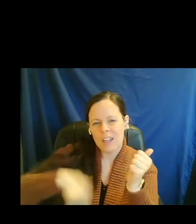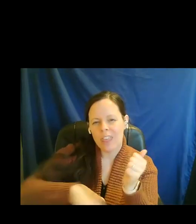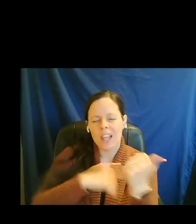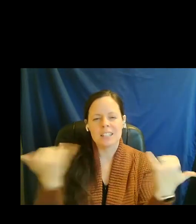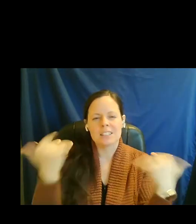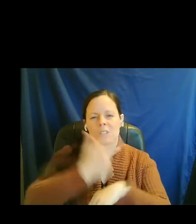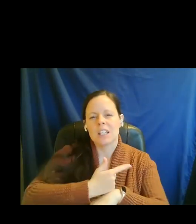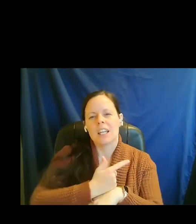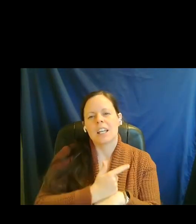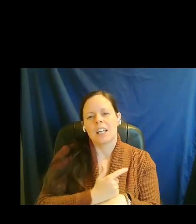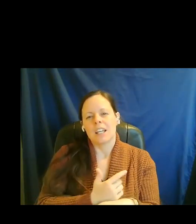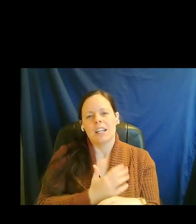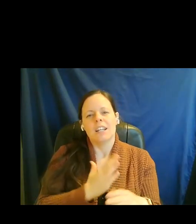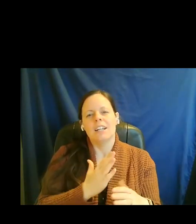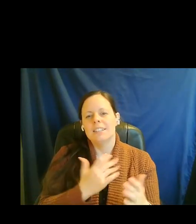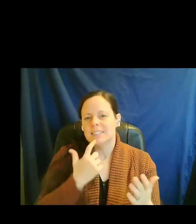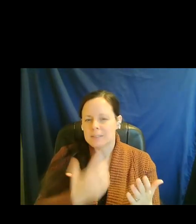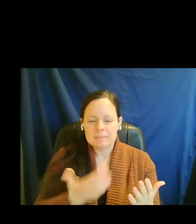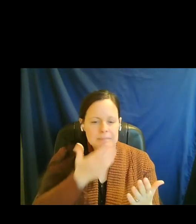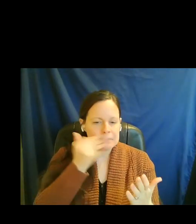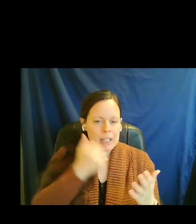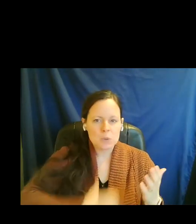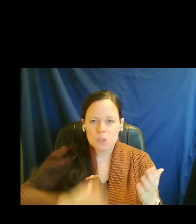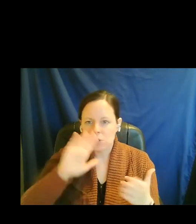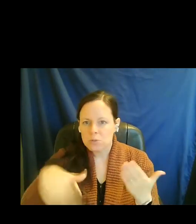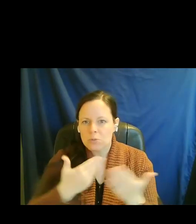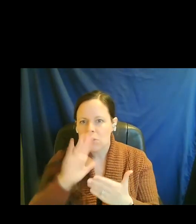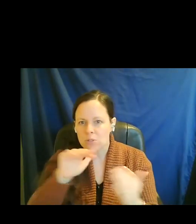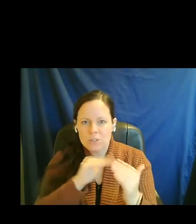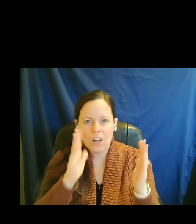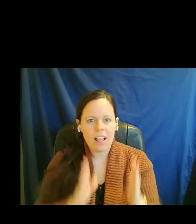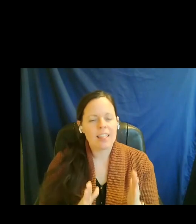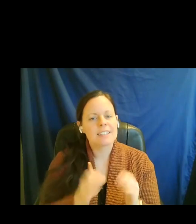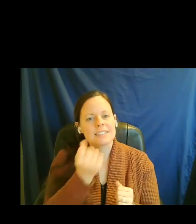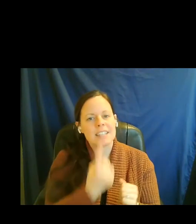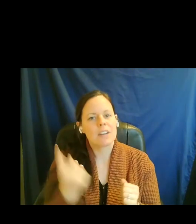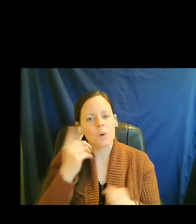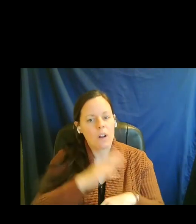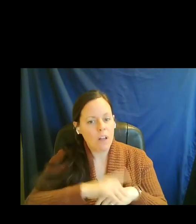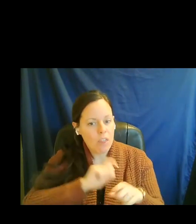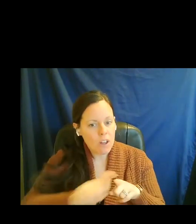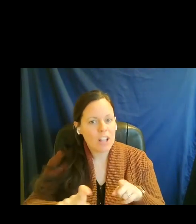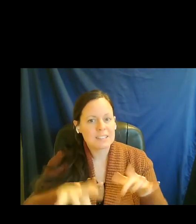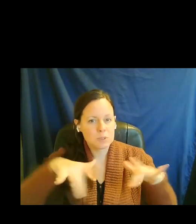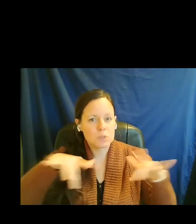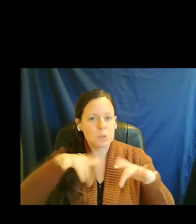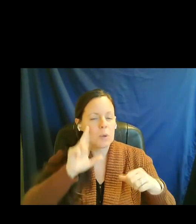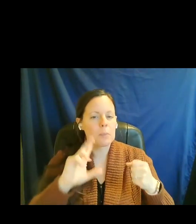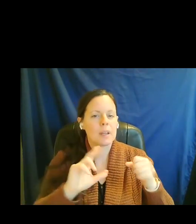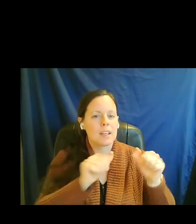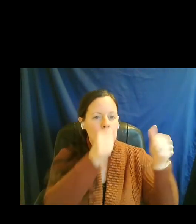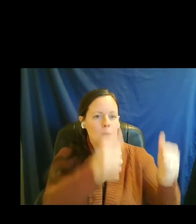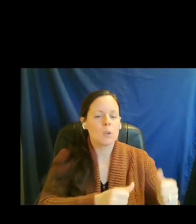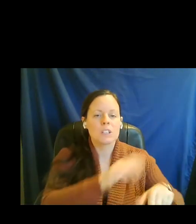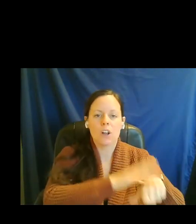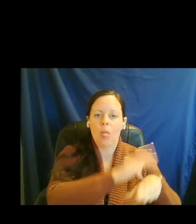send our best regards to all of your colleagues there. And for those on the call, this is being recorded. It will be posted on the Scott County Health Department's website, as well